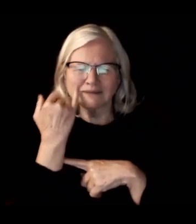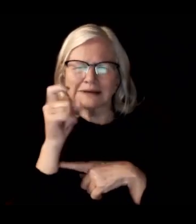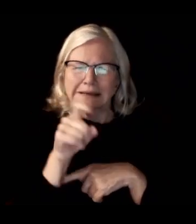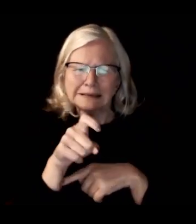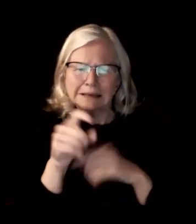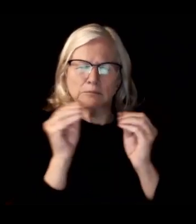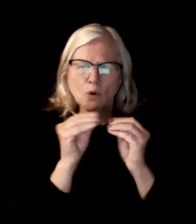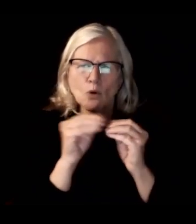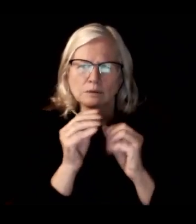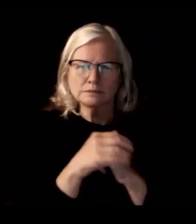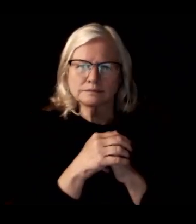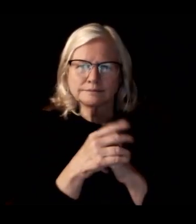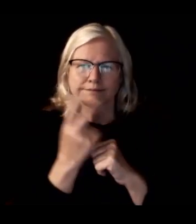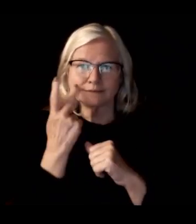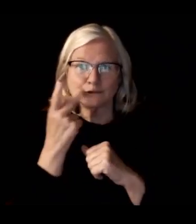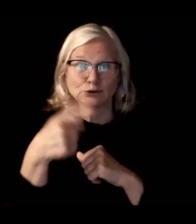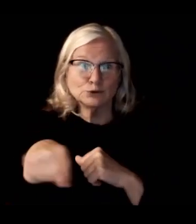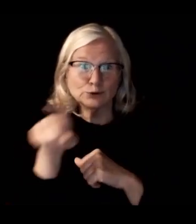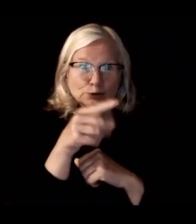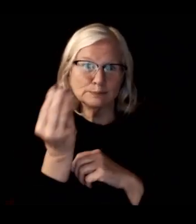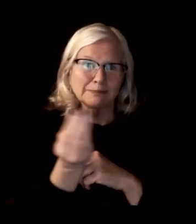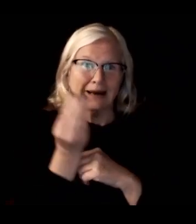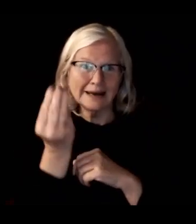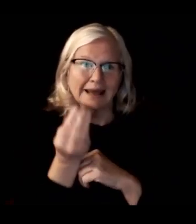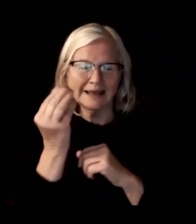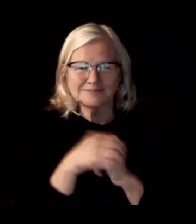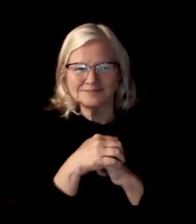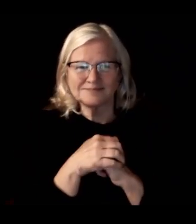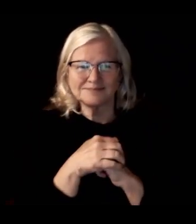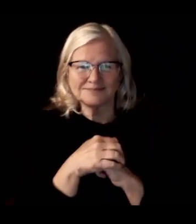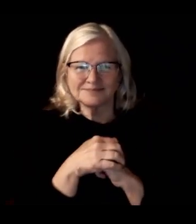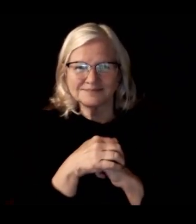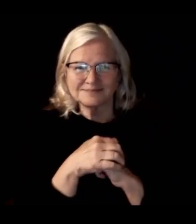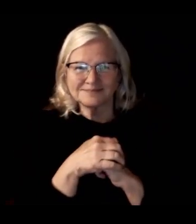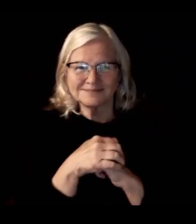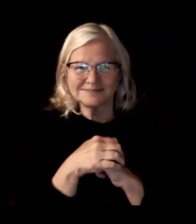That was state health leaders giving the latest information on their response to COVID-19.